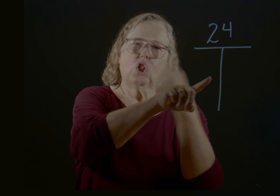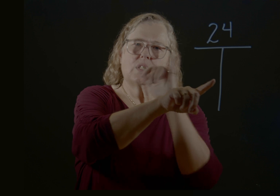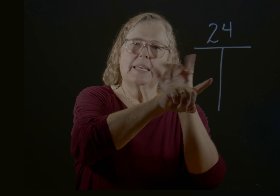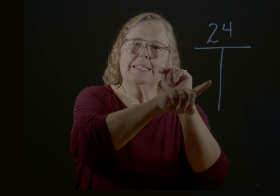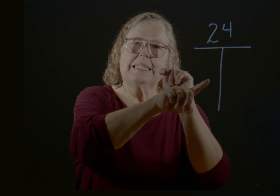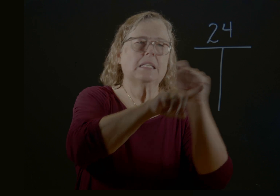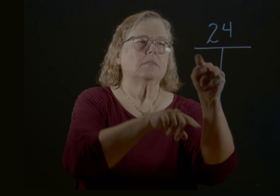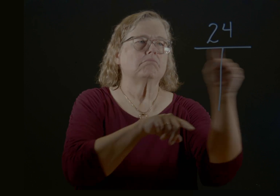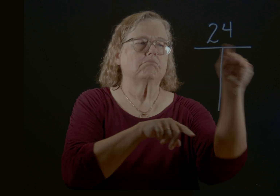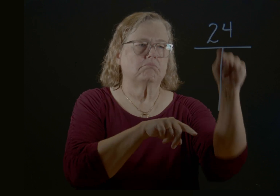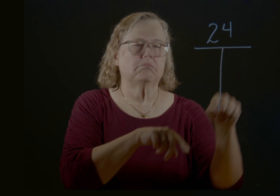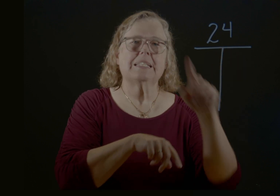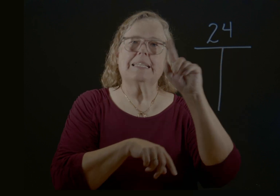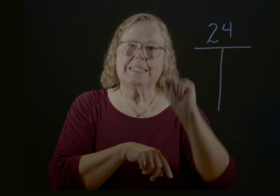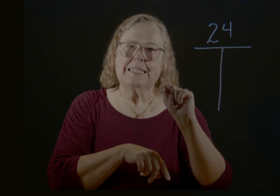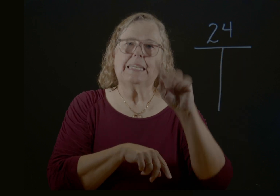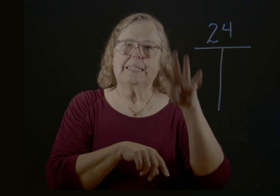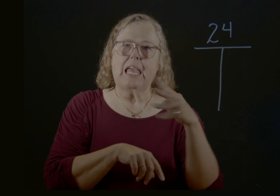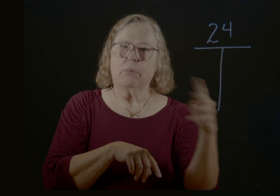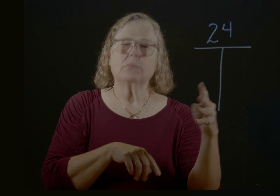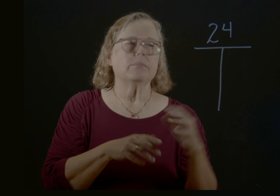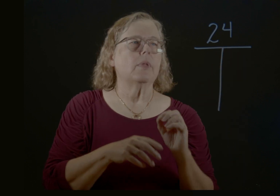So you see how that looks like a T? It's called a t-table. Okay.